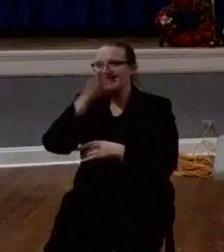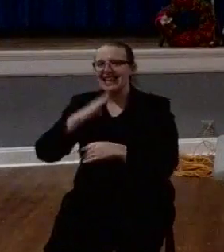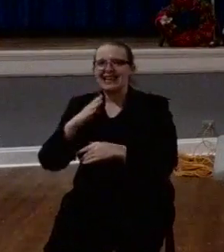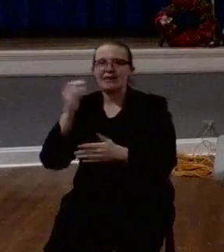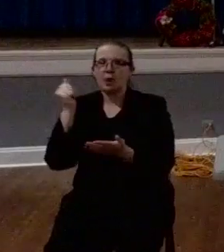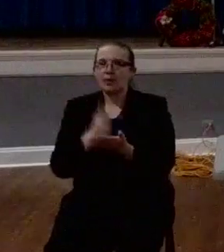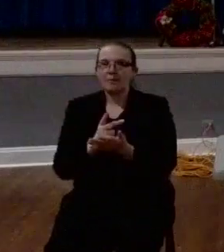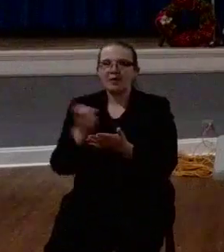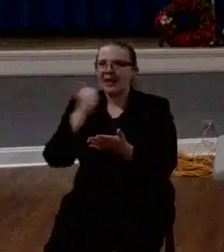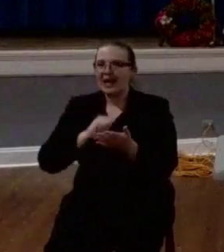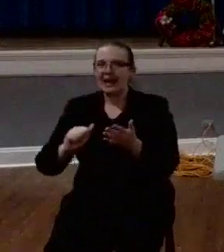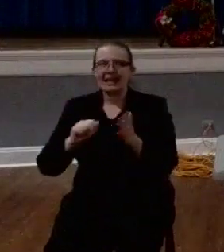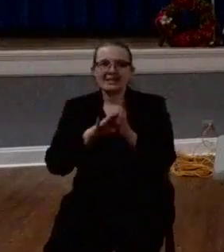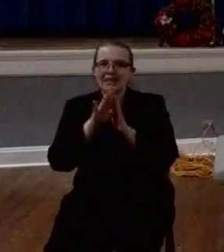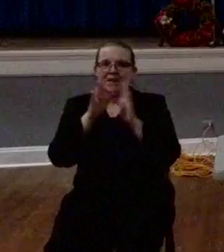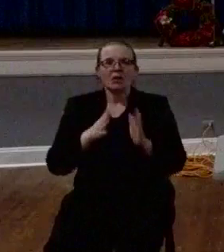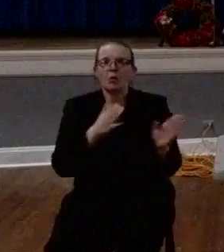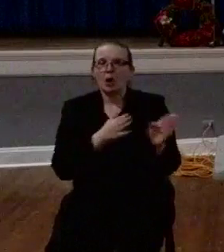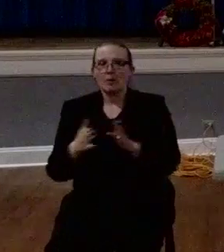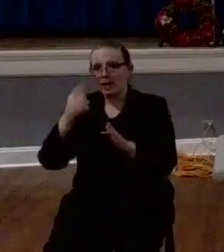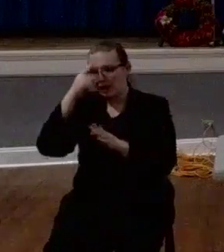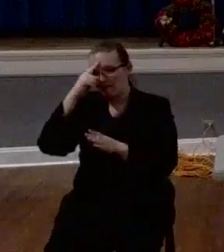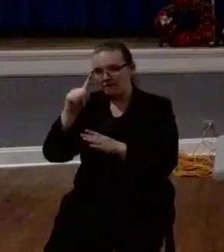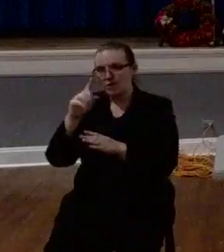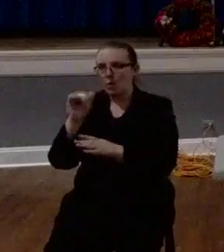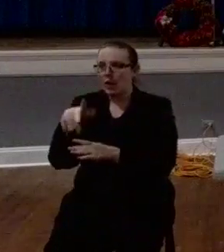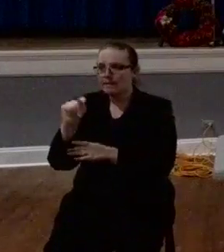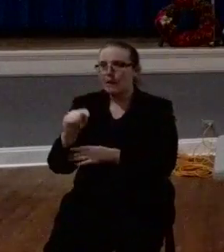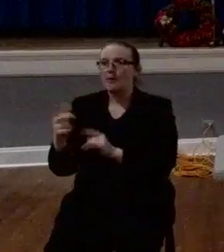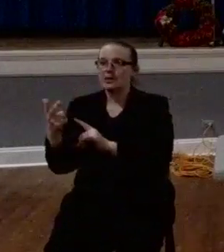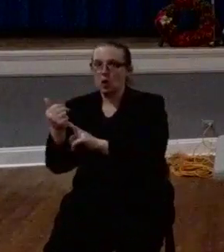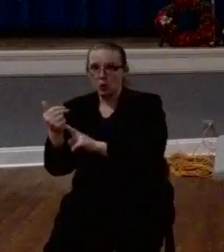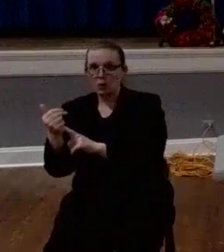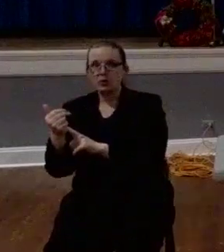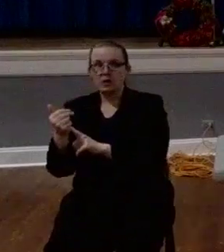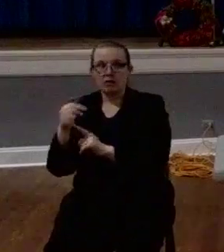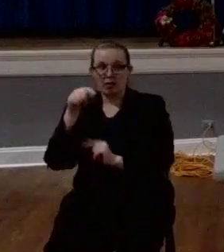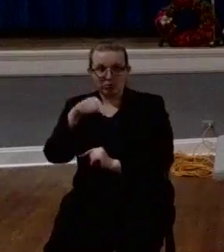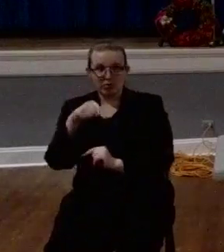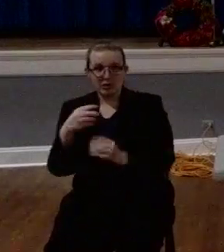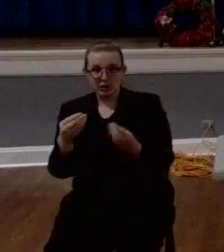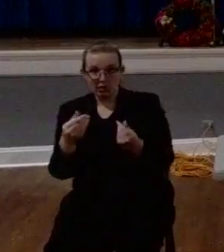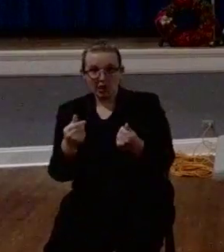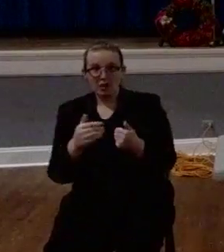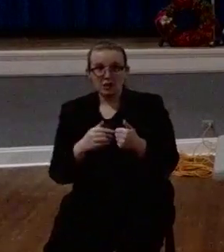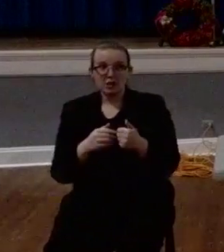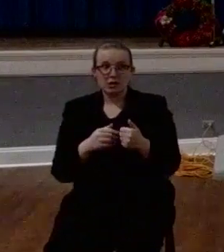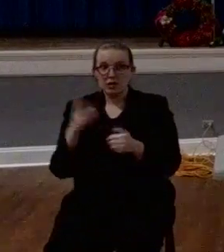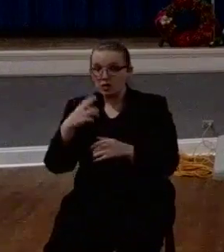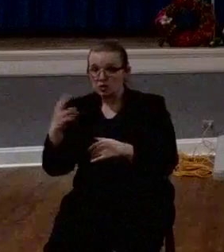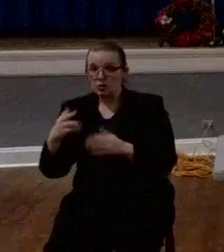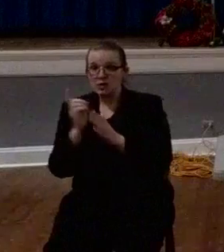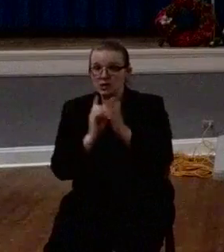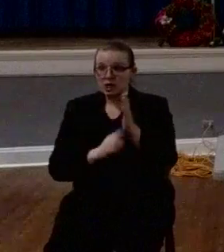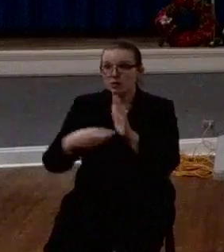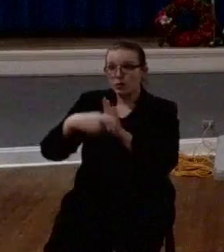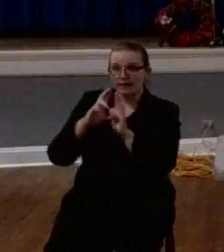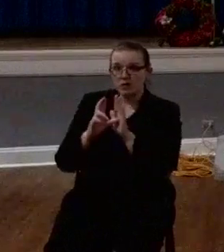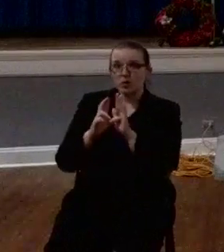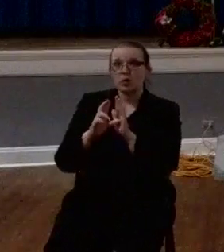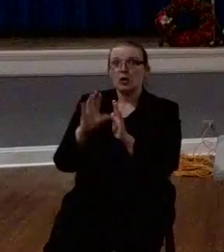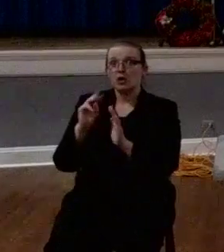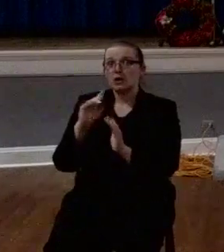of the developer's plans for apartments and hotels on the land. Well, Historic Design and Review Commission, so